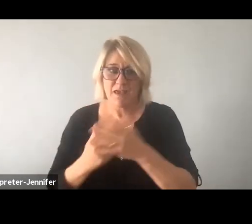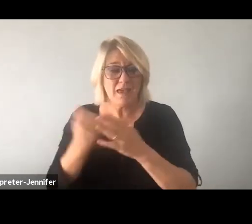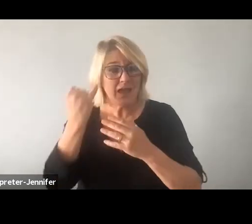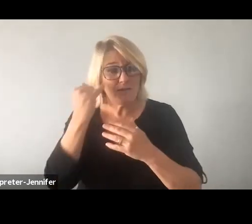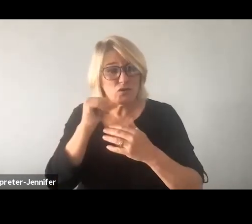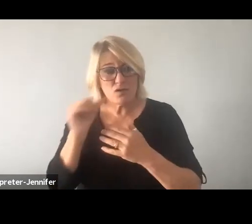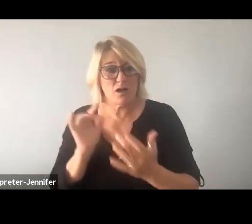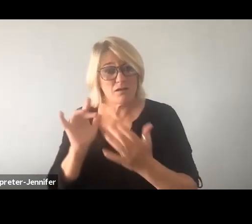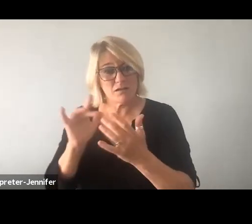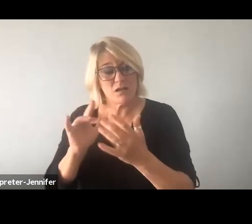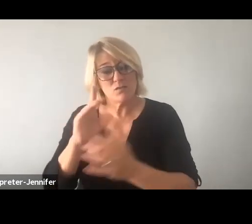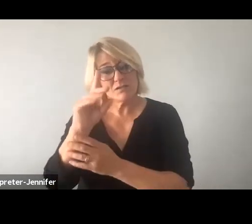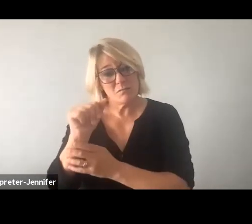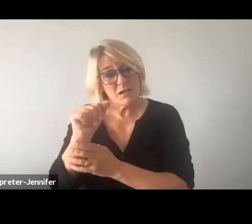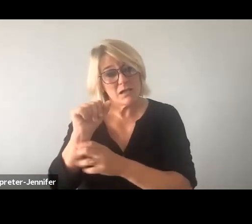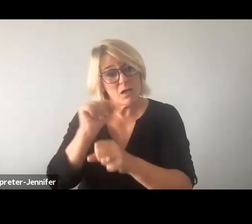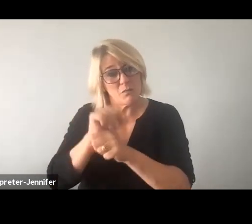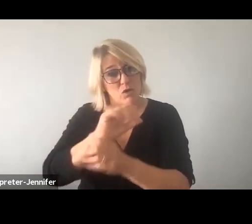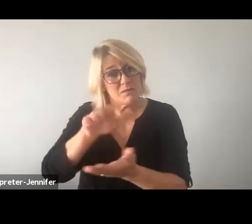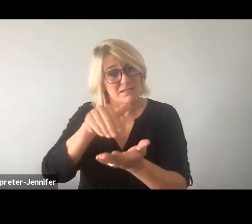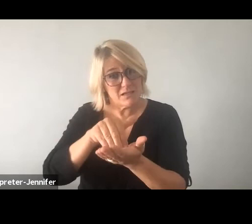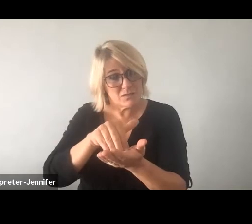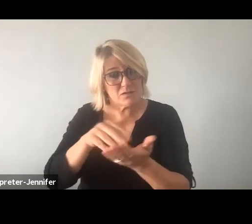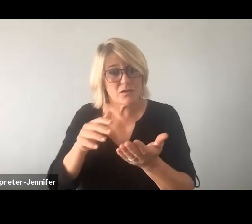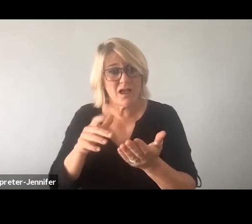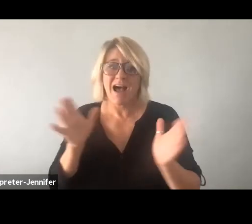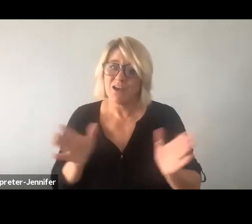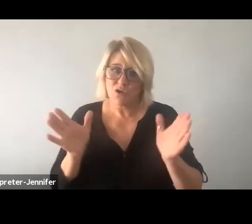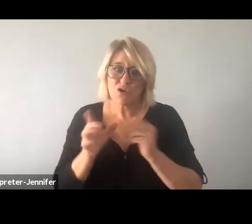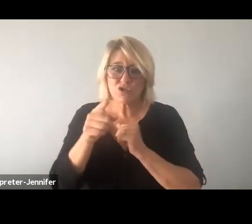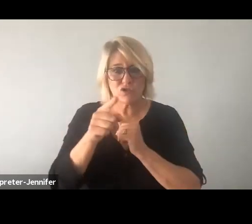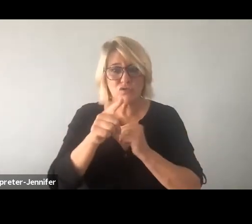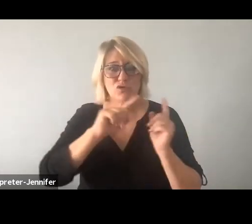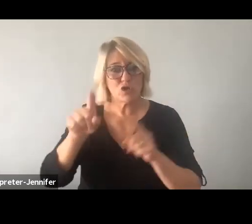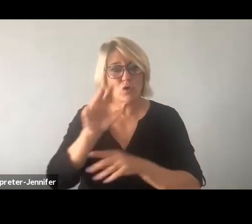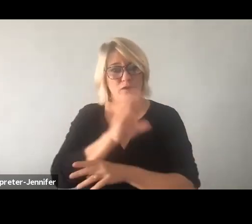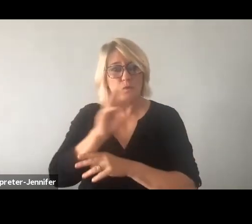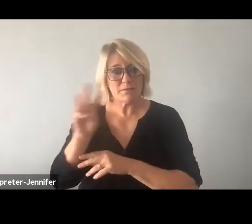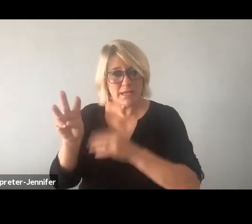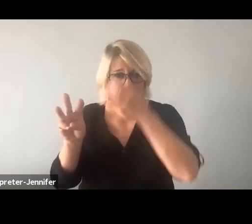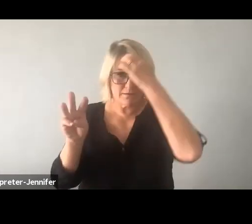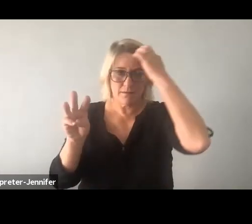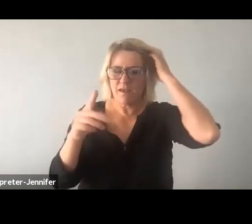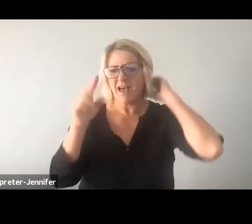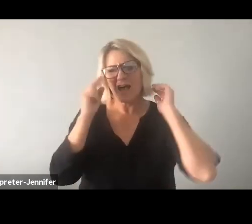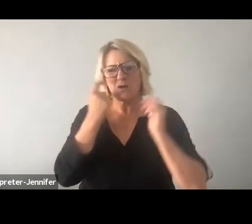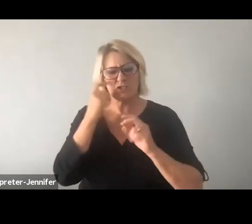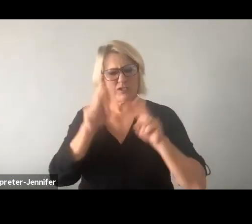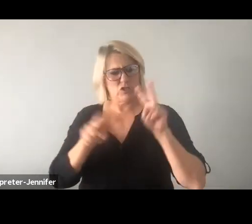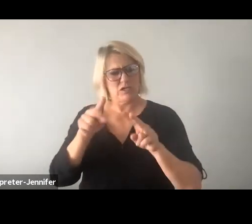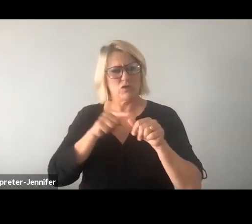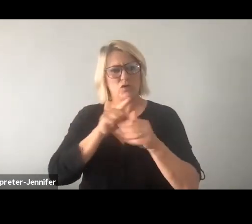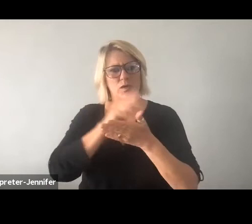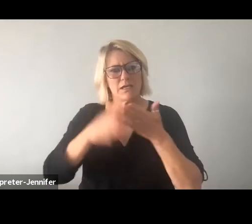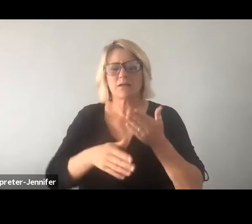in touch with the Disability Employment Center, I really encourage you to visit their website. I was just looking at it over the weekend, and there